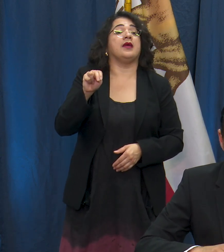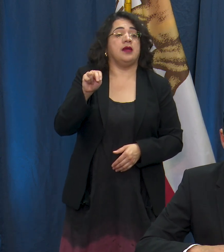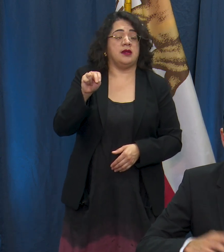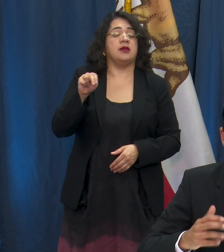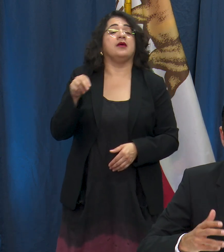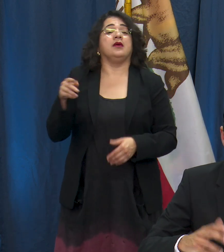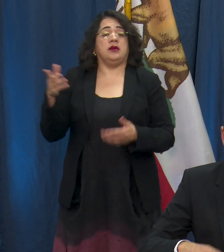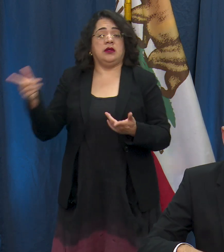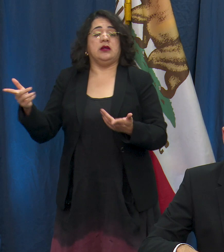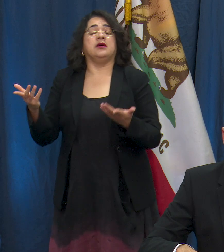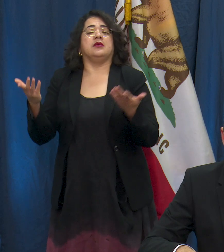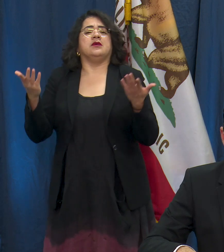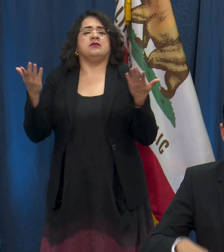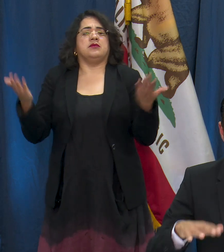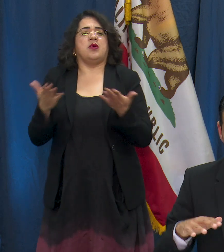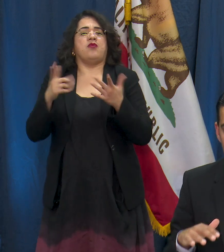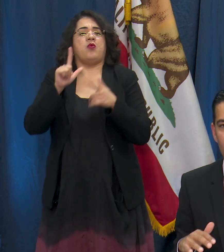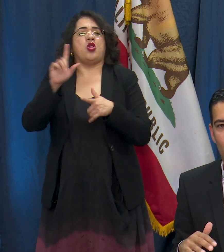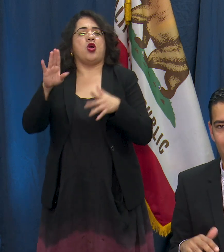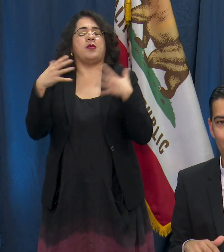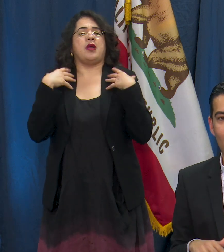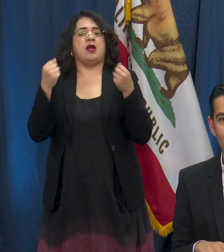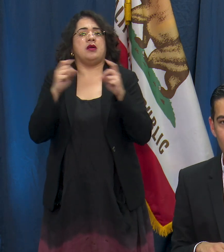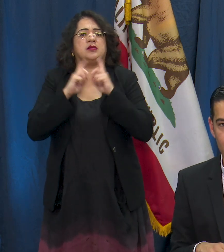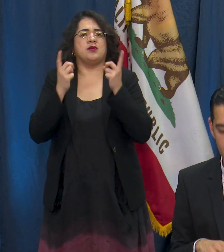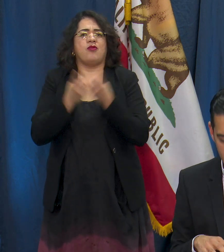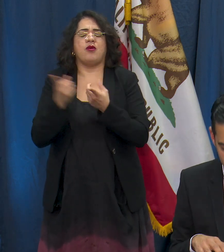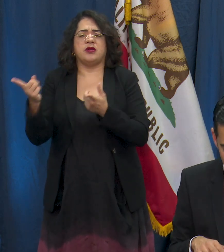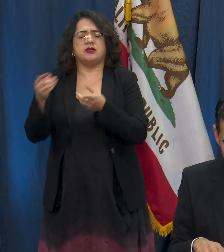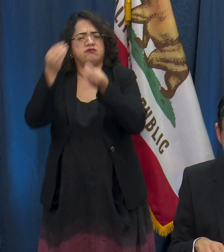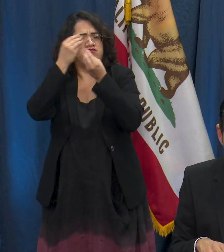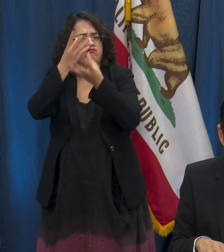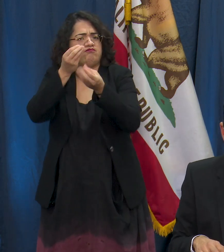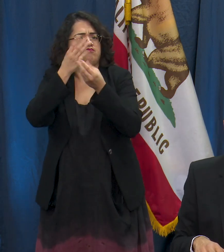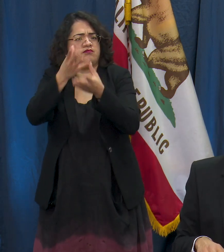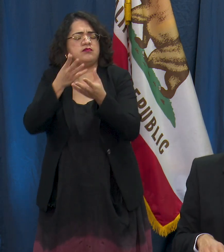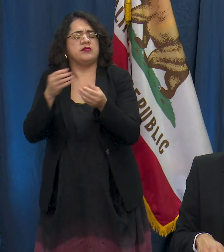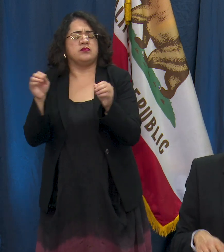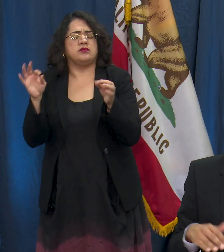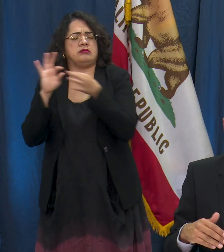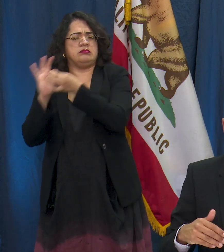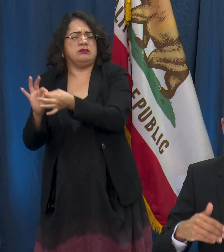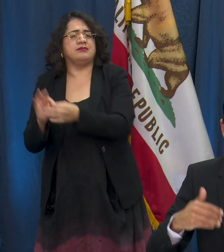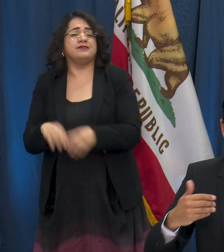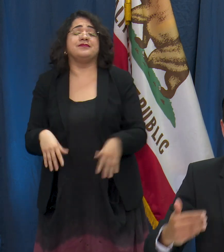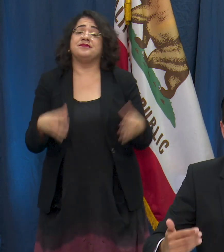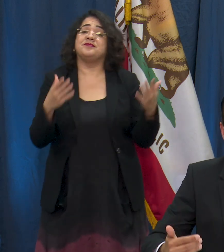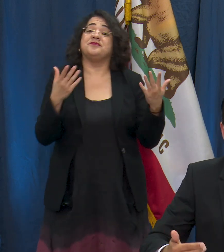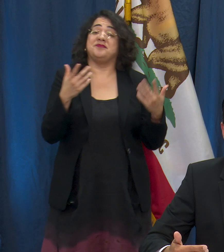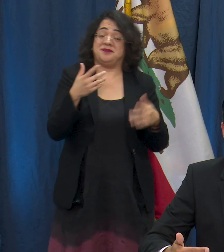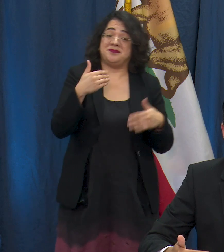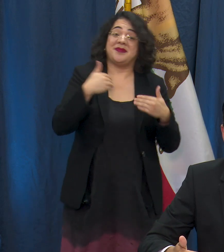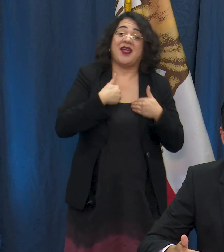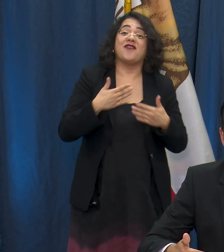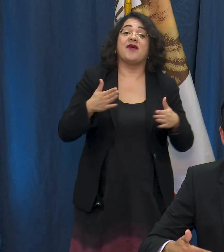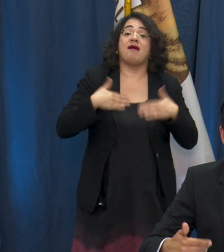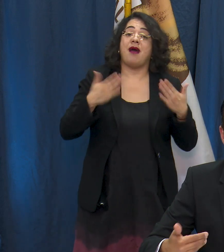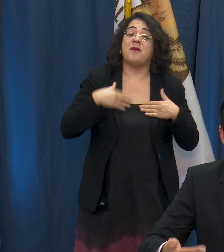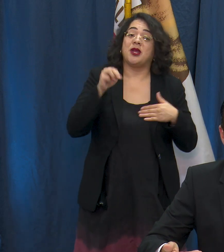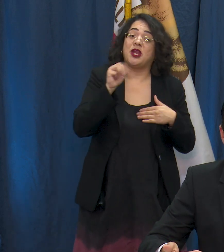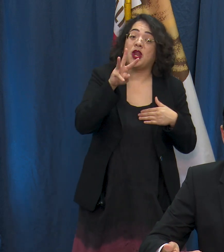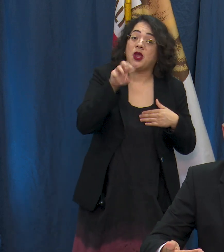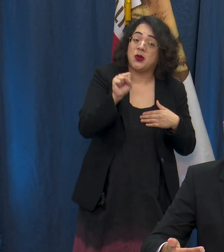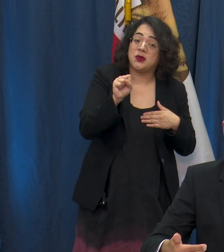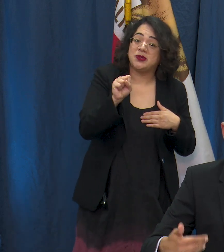and what we're doing here with COVID, I want to end with a really positive note as well. Today wraps up the first